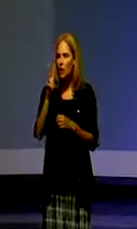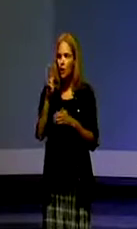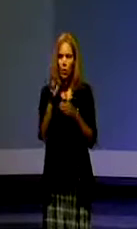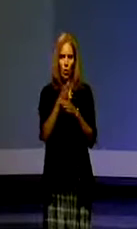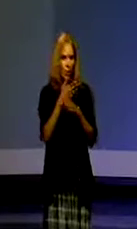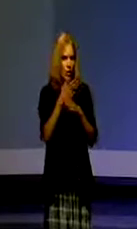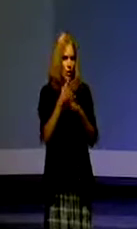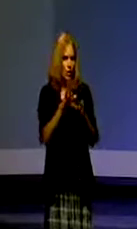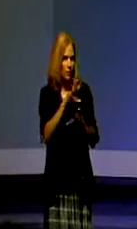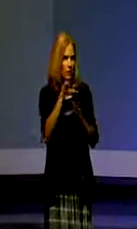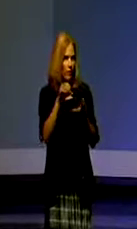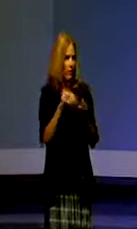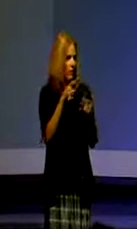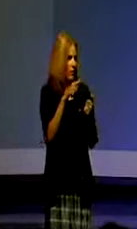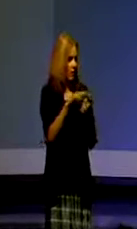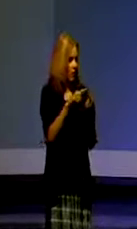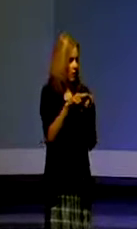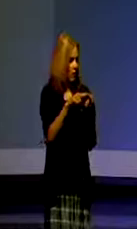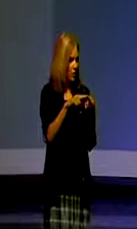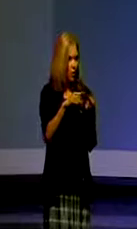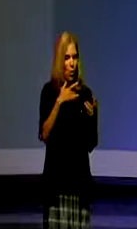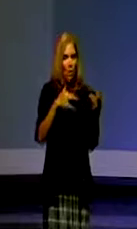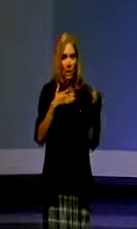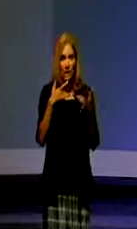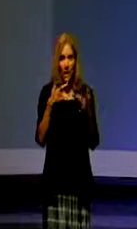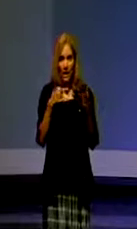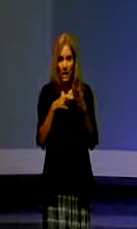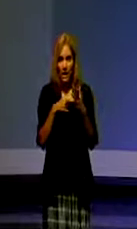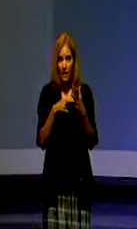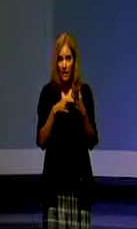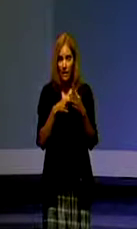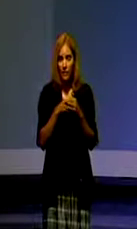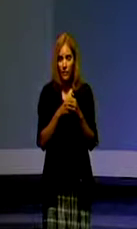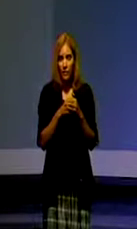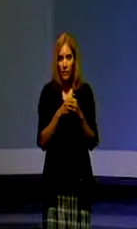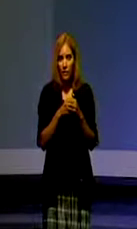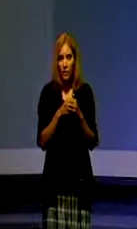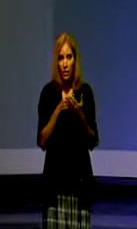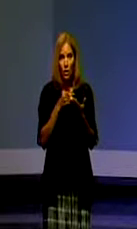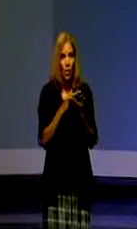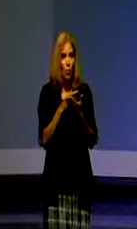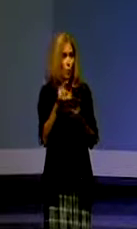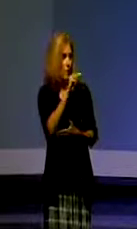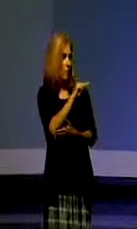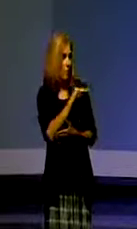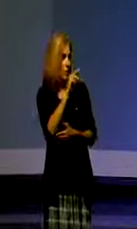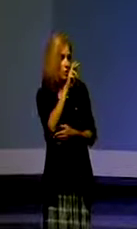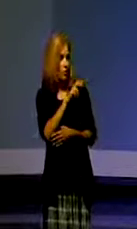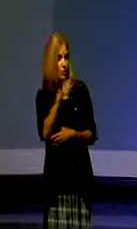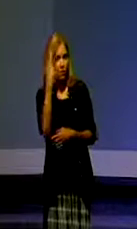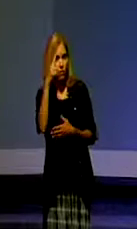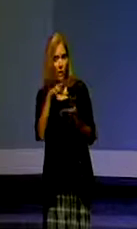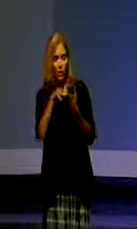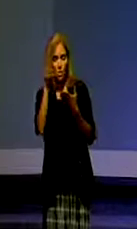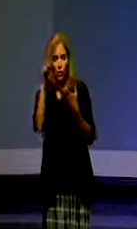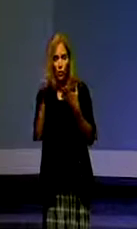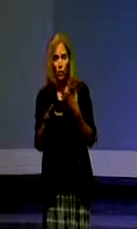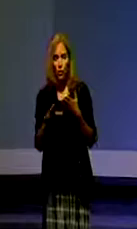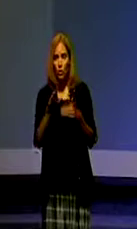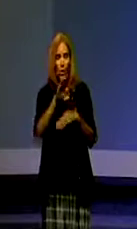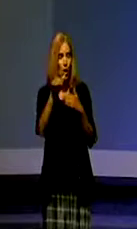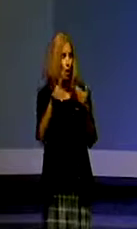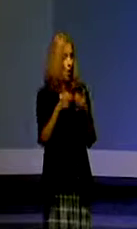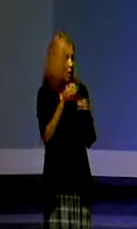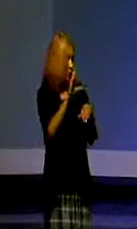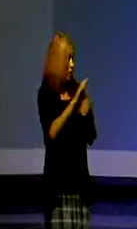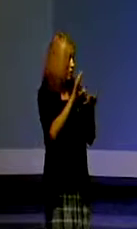partnerships involved. The first is, we're excited that this is actually a week-long missions trip for our students. You are all, as a